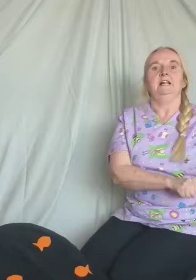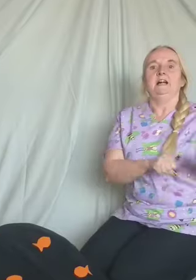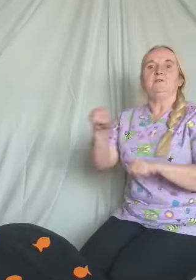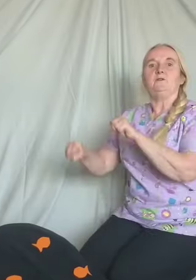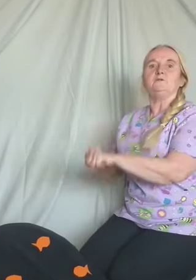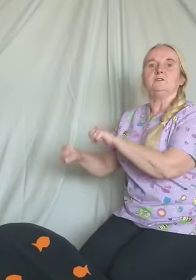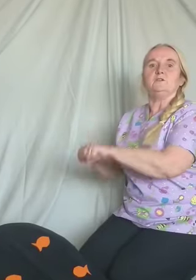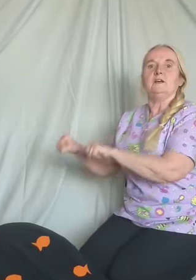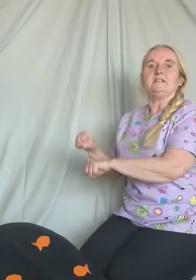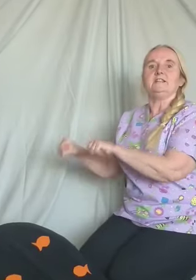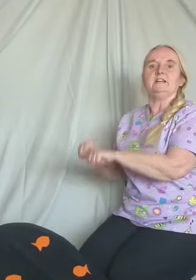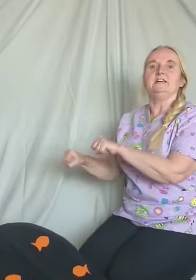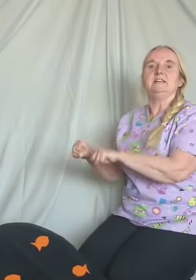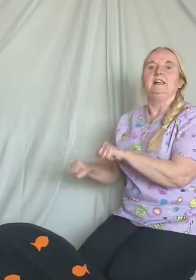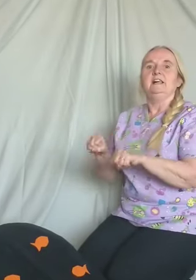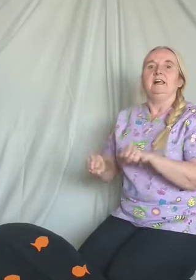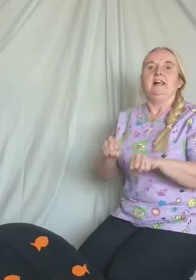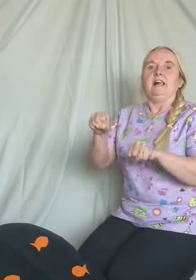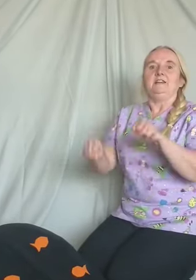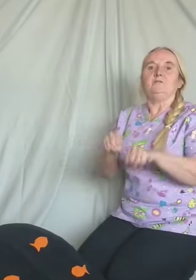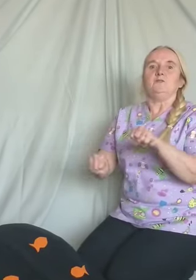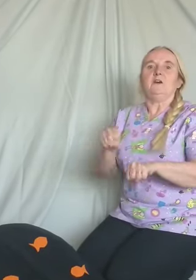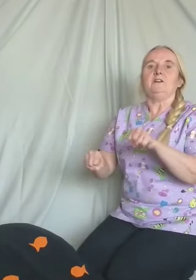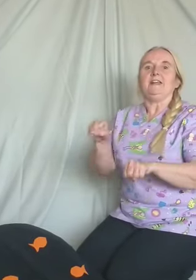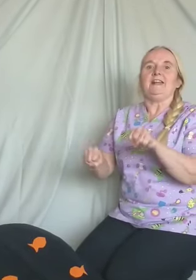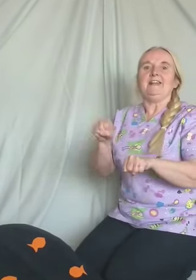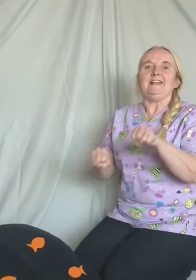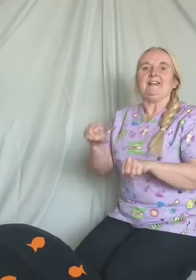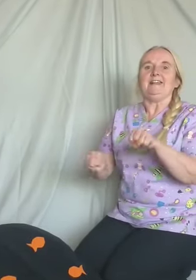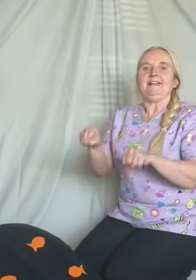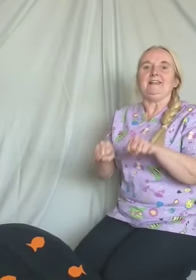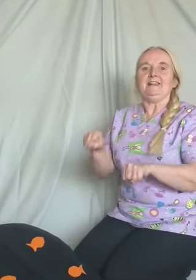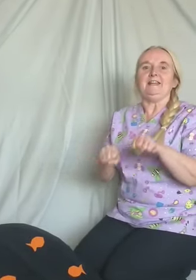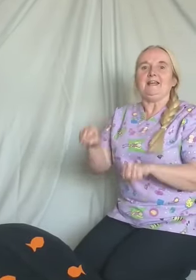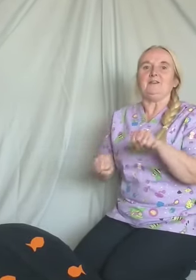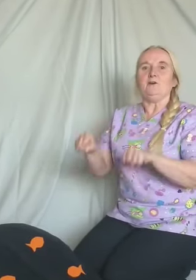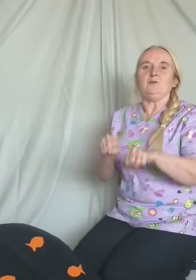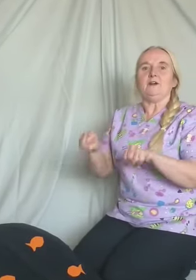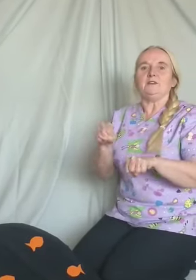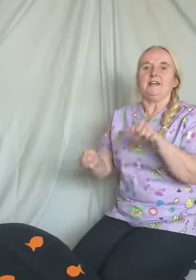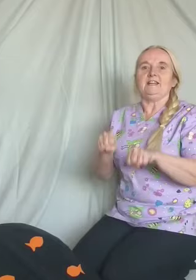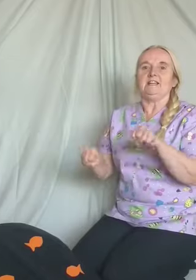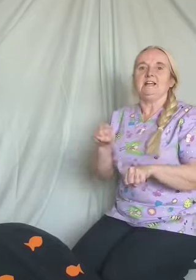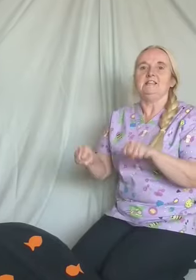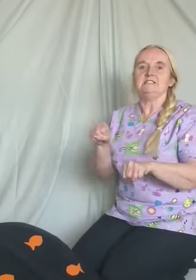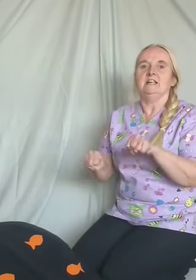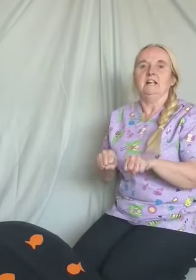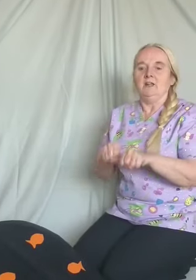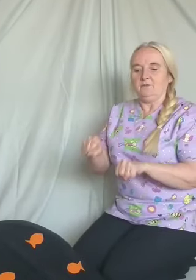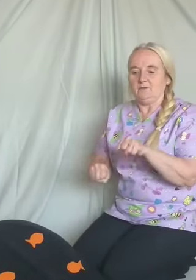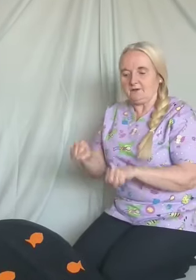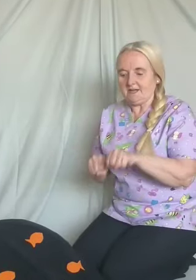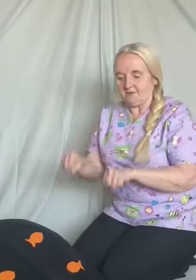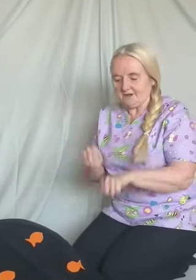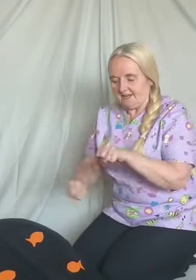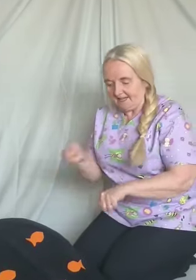and they rode to the right, and they rode all day, and they rode all night. They rode down the